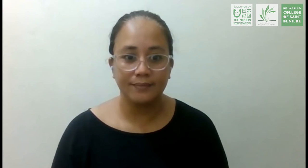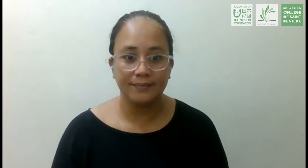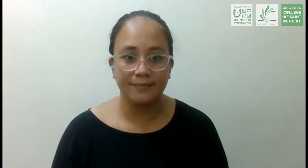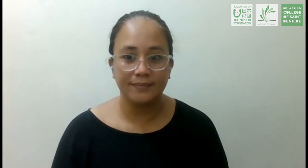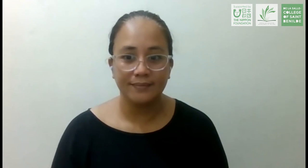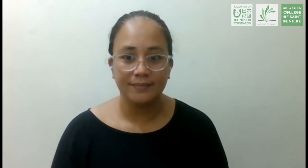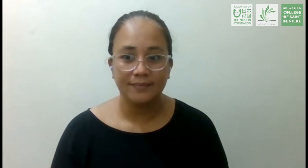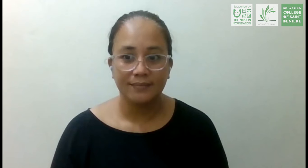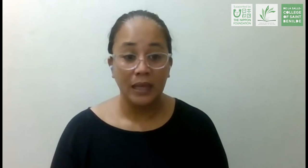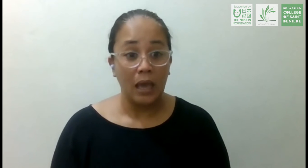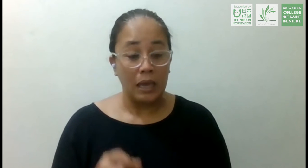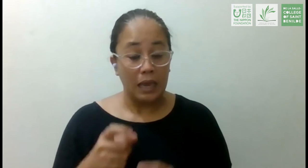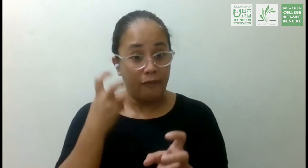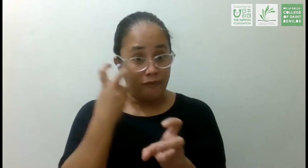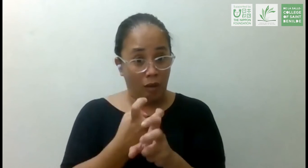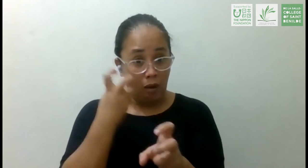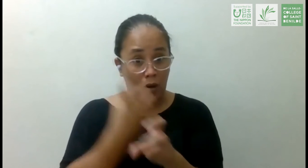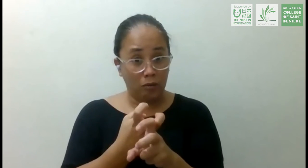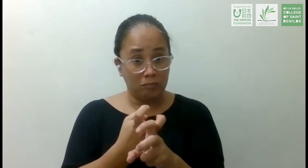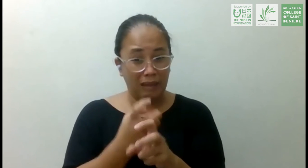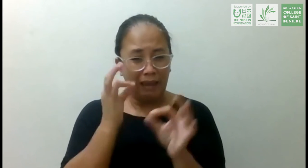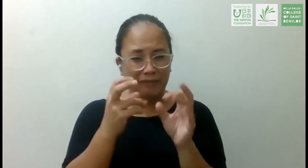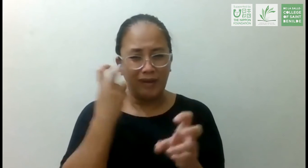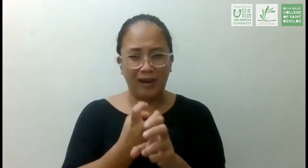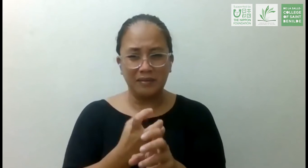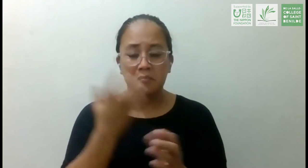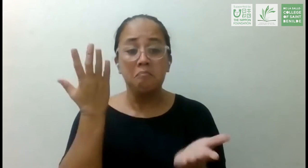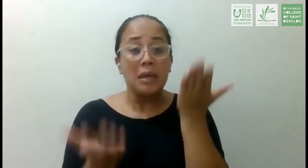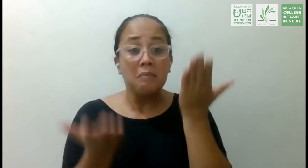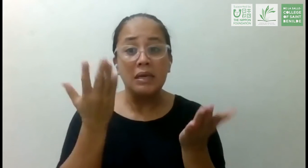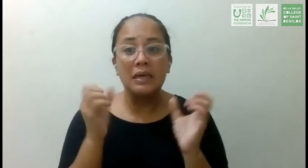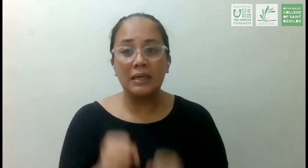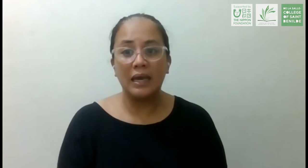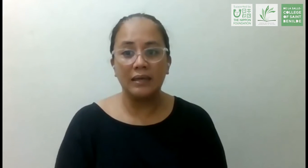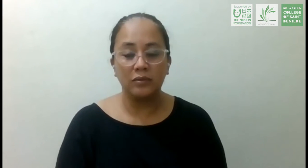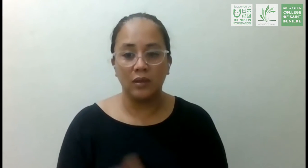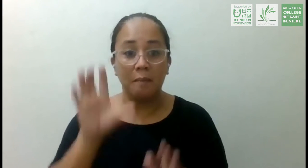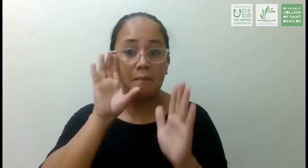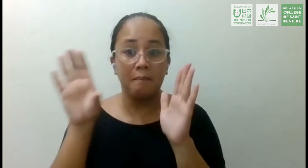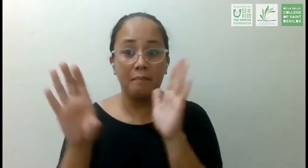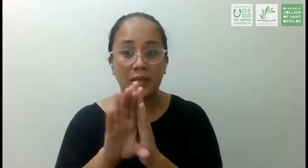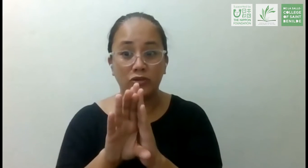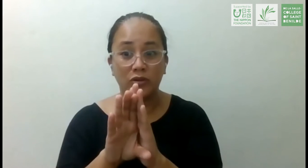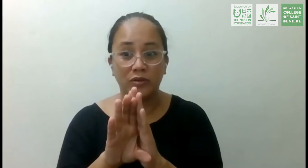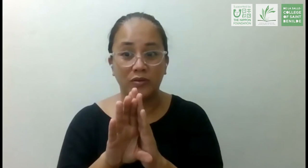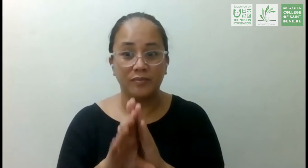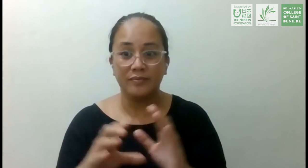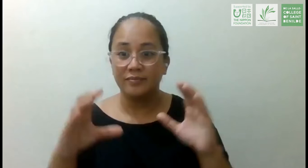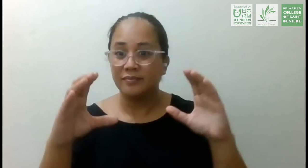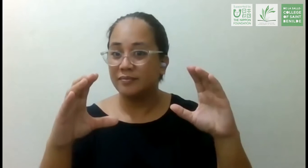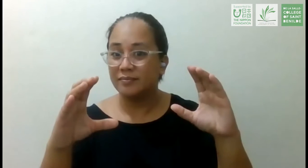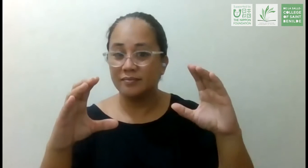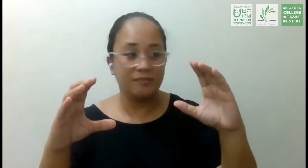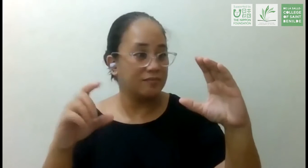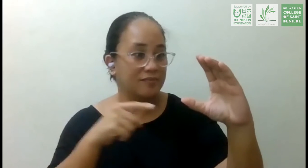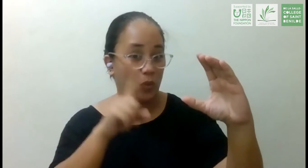Now, if it's difficult, you might show like one picture like this.